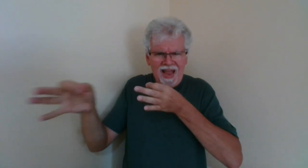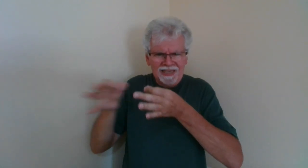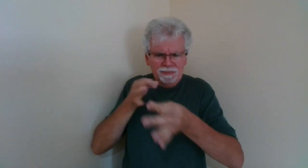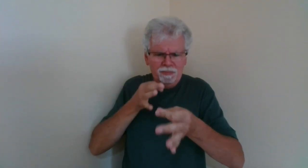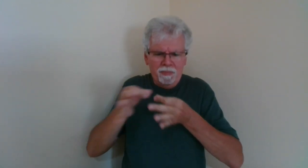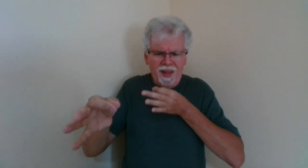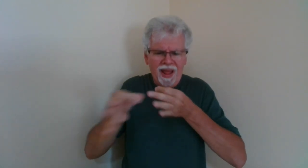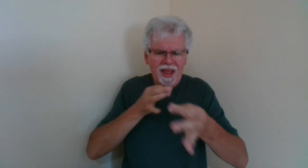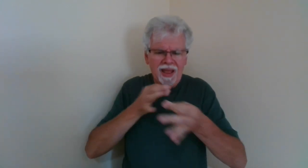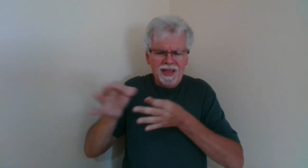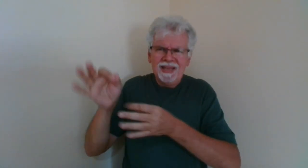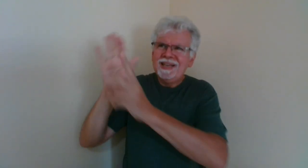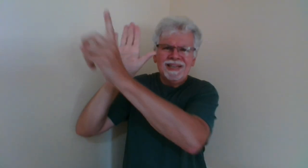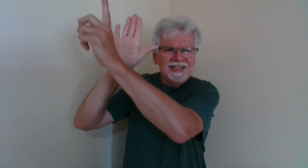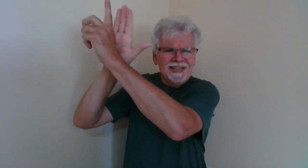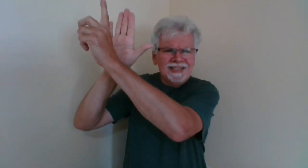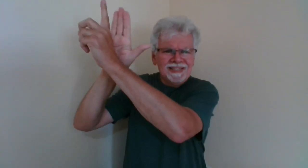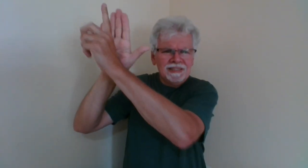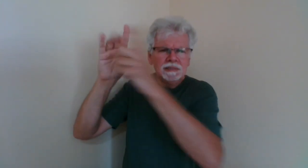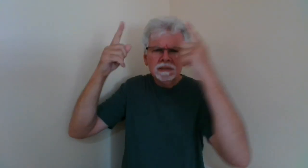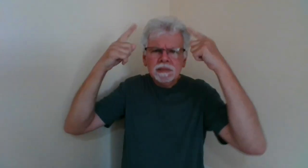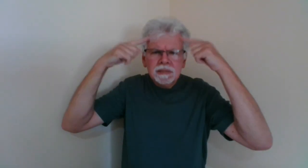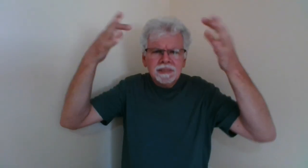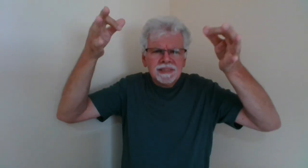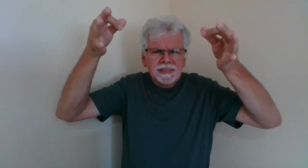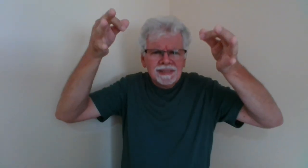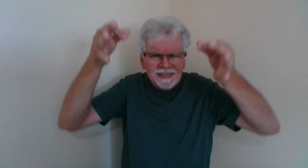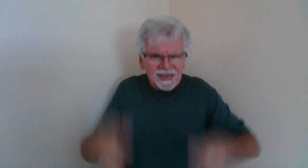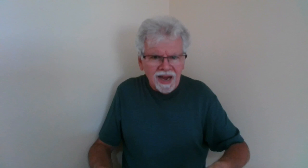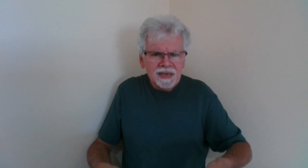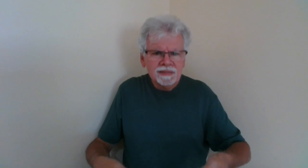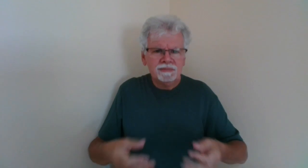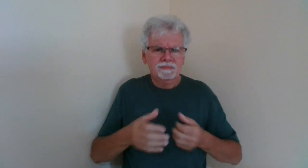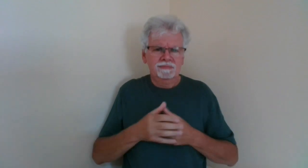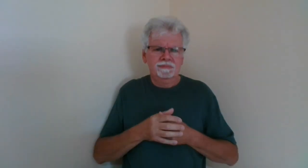How inscrutable are his judgments,